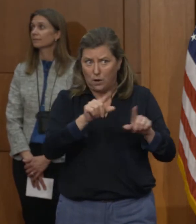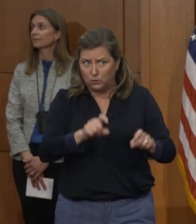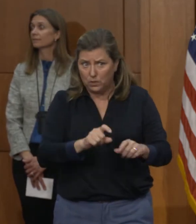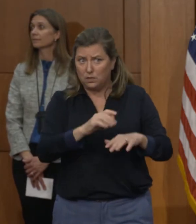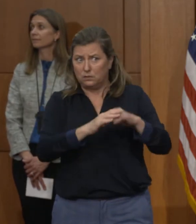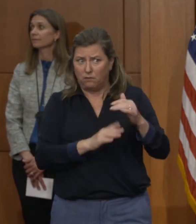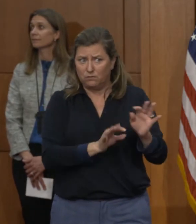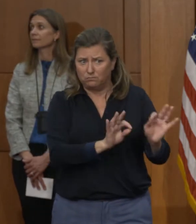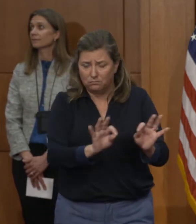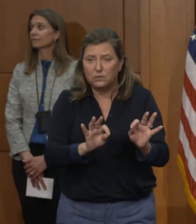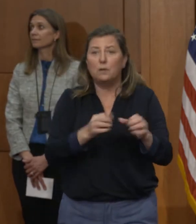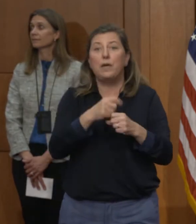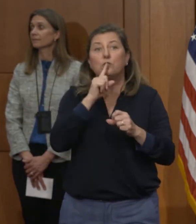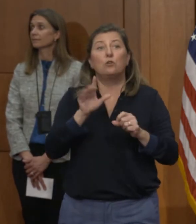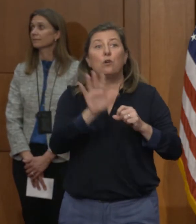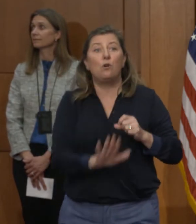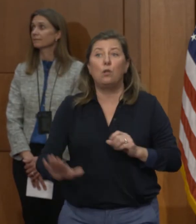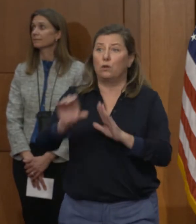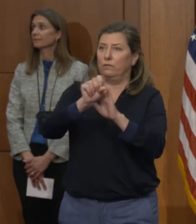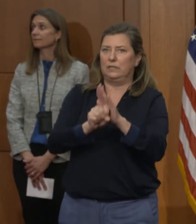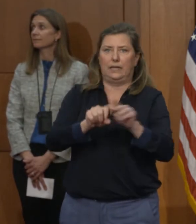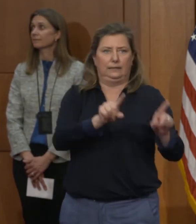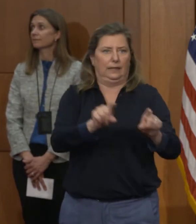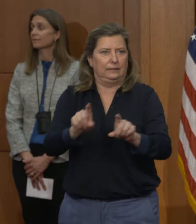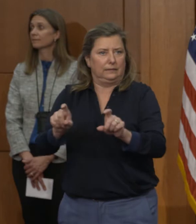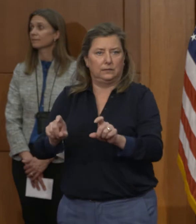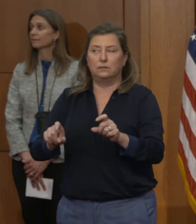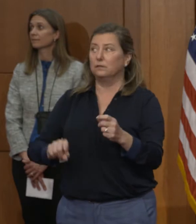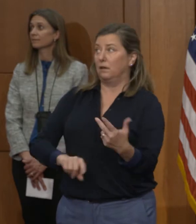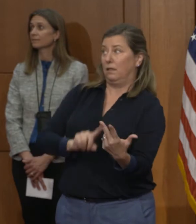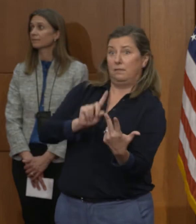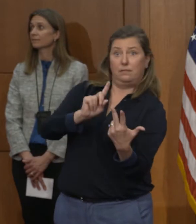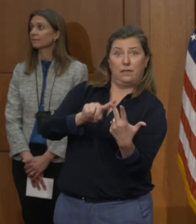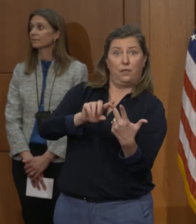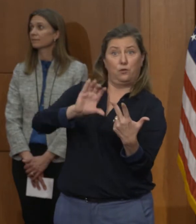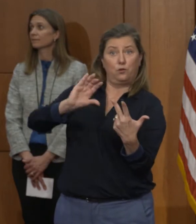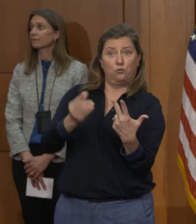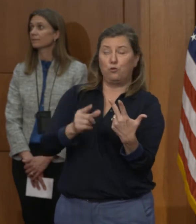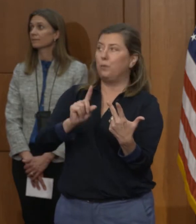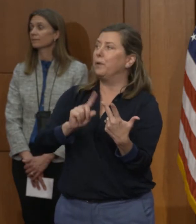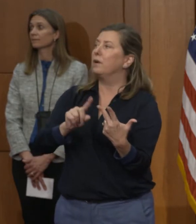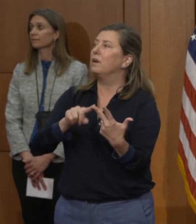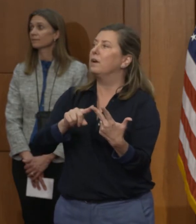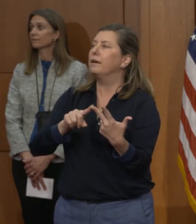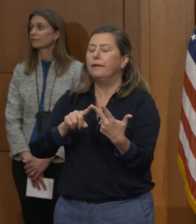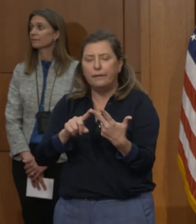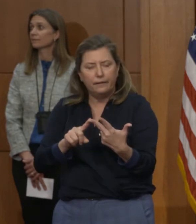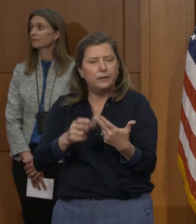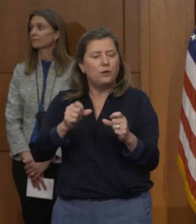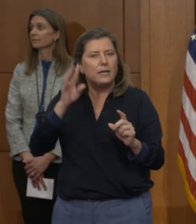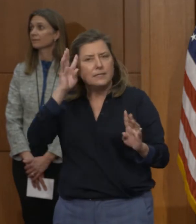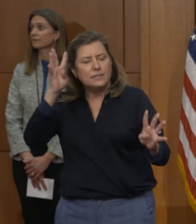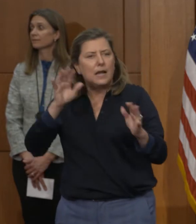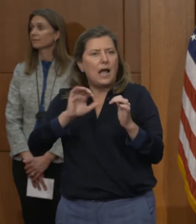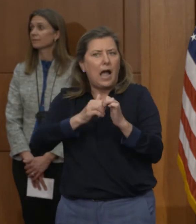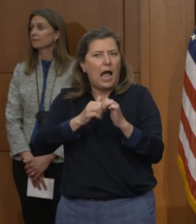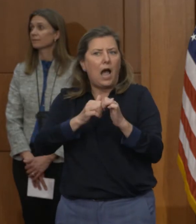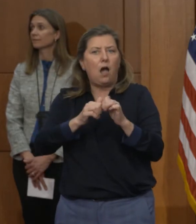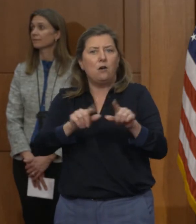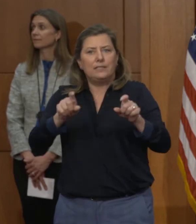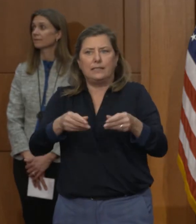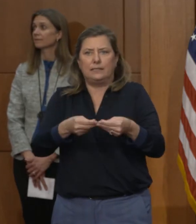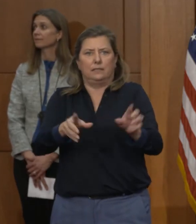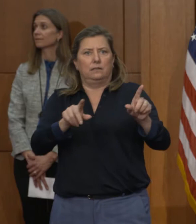testing across the state. And as you can see, as we move to the third group, we continue to look at innovative ways to get testing to